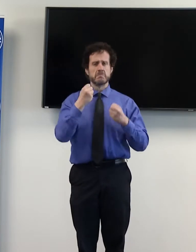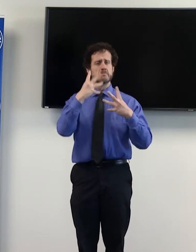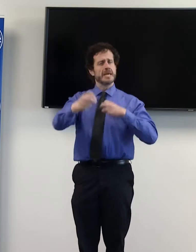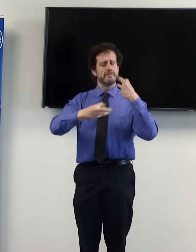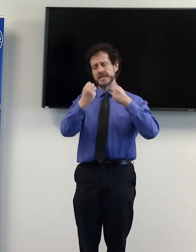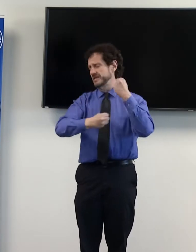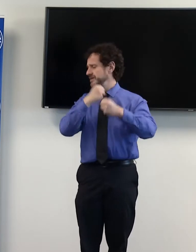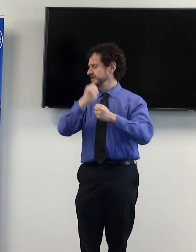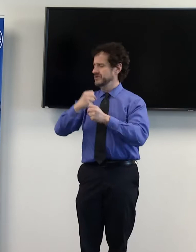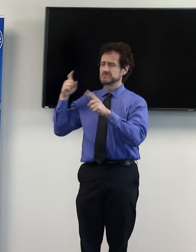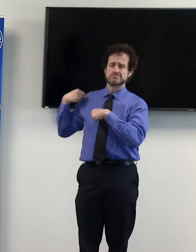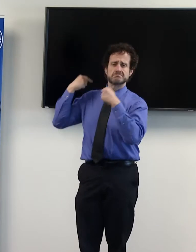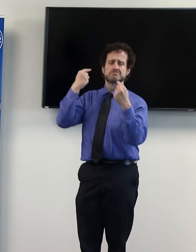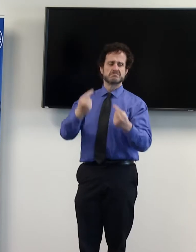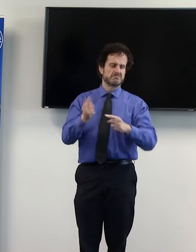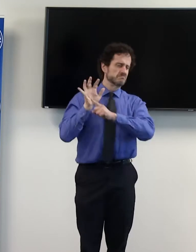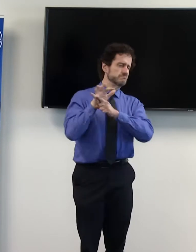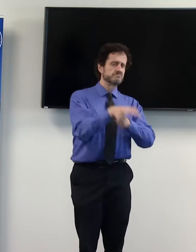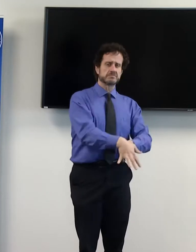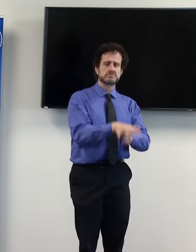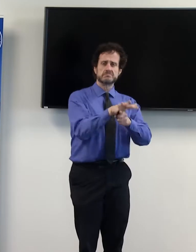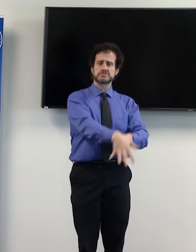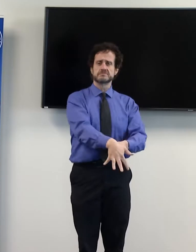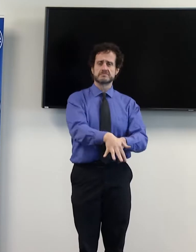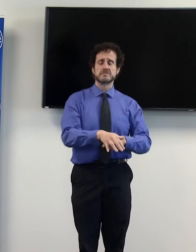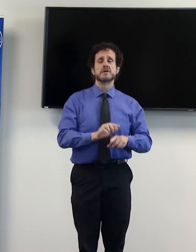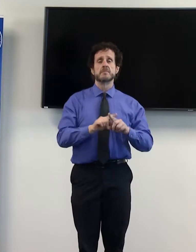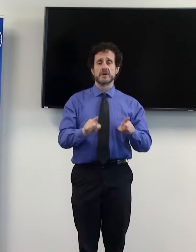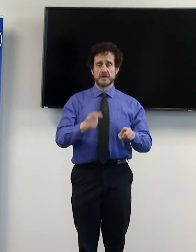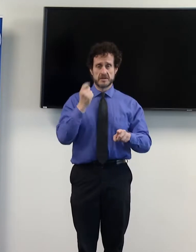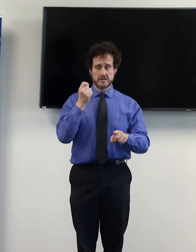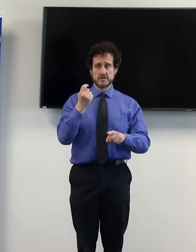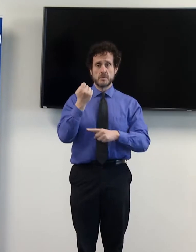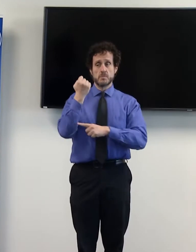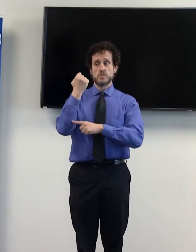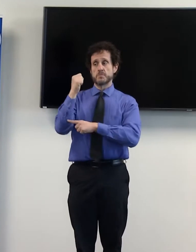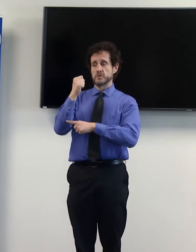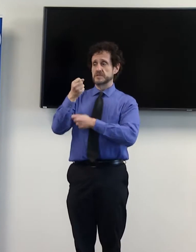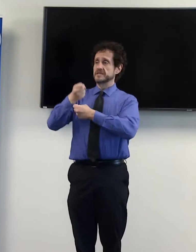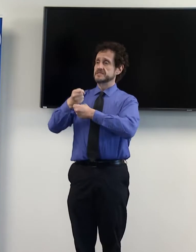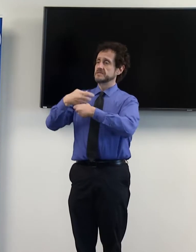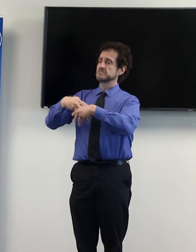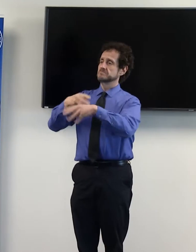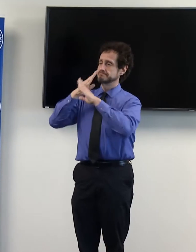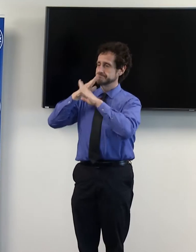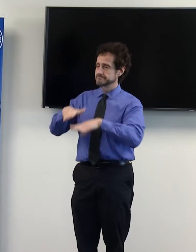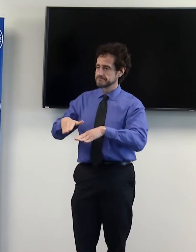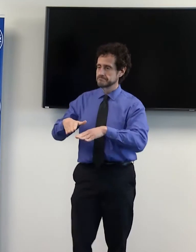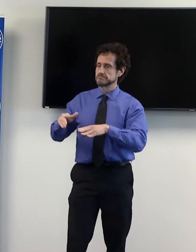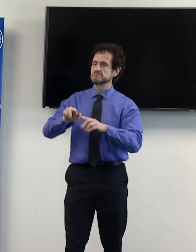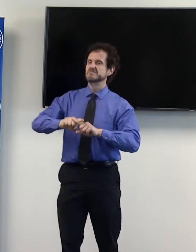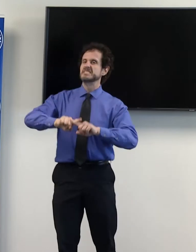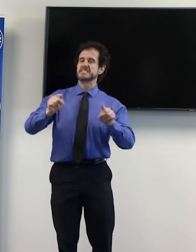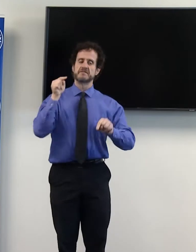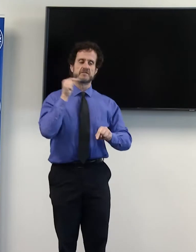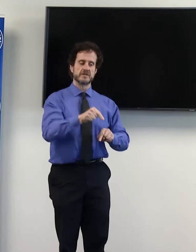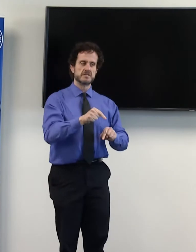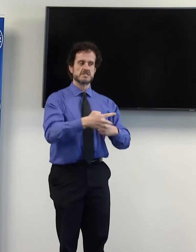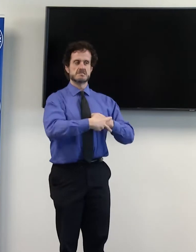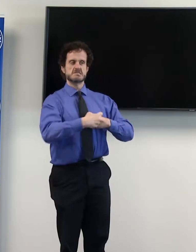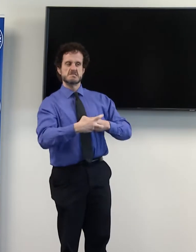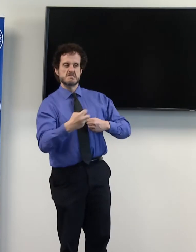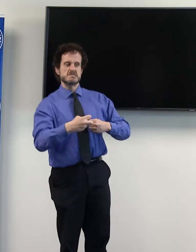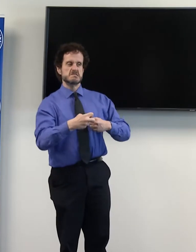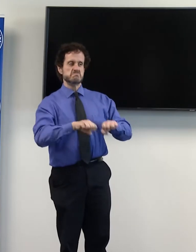But it's important to recognize the difference between protesting and looting and vandalism. I stand with the individuals